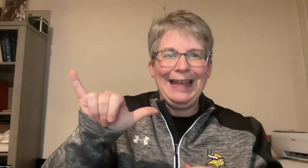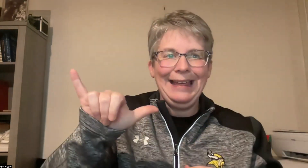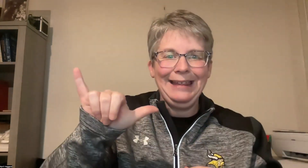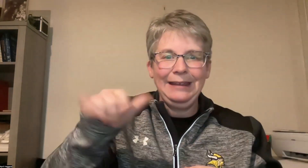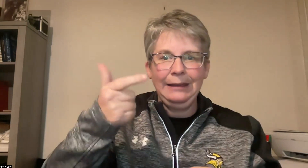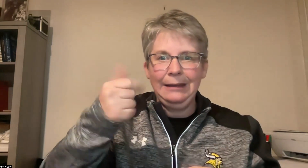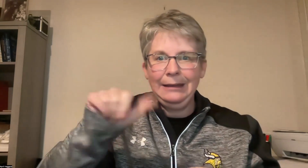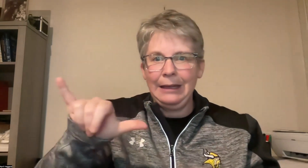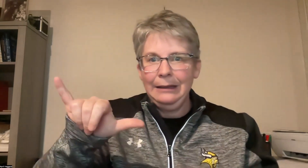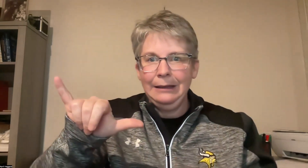Okay, who else is here? Gay?